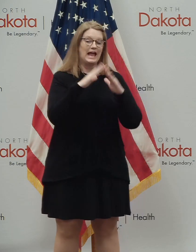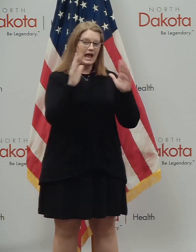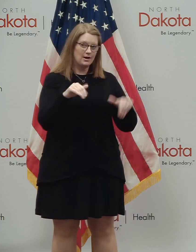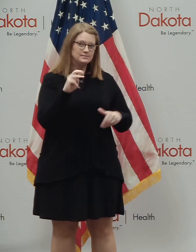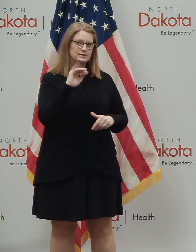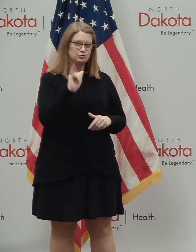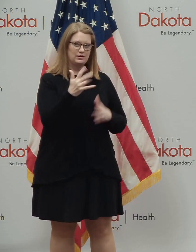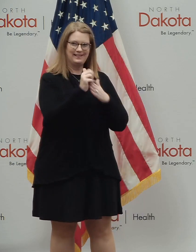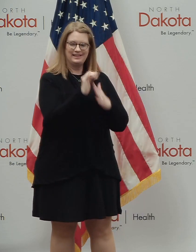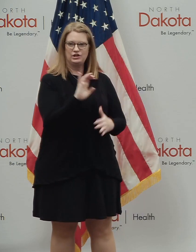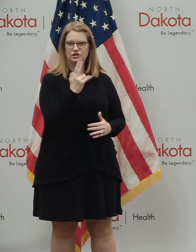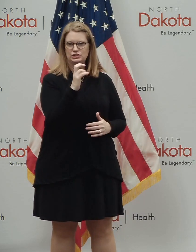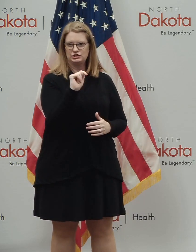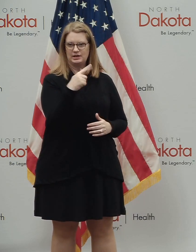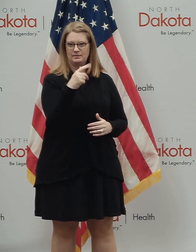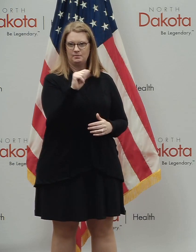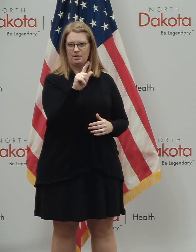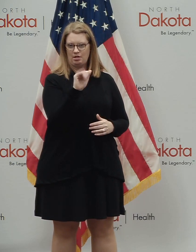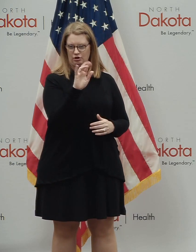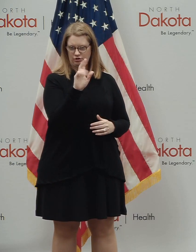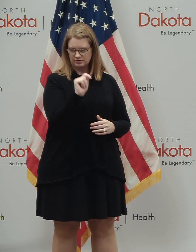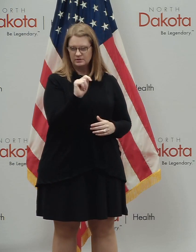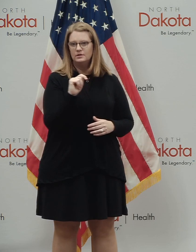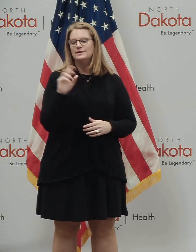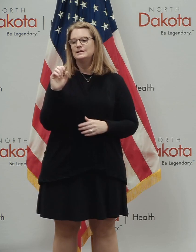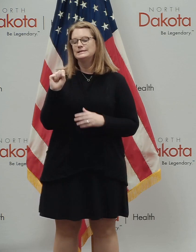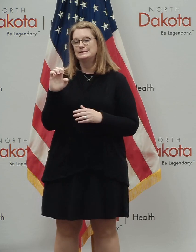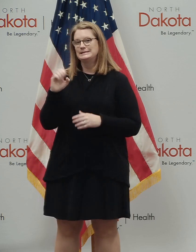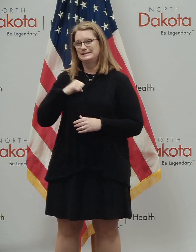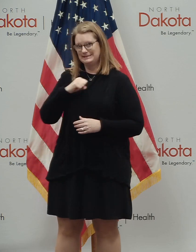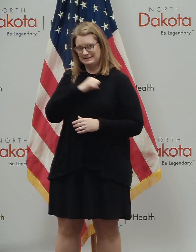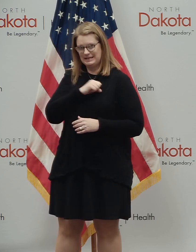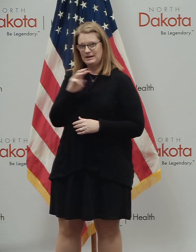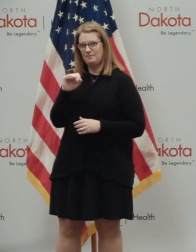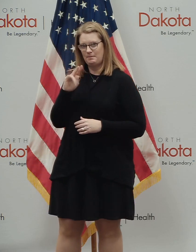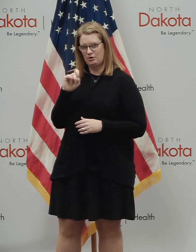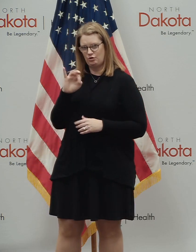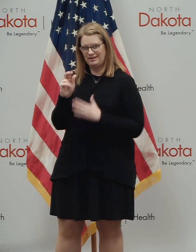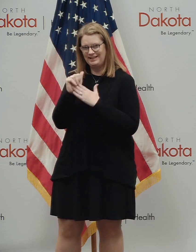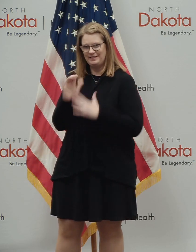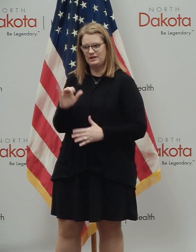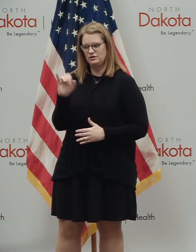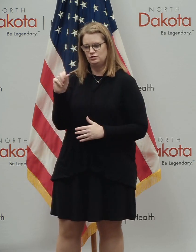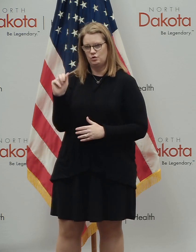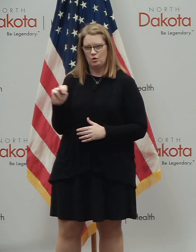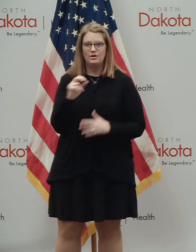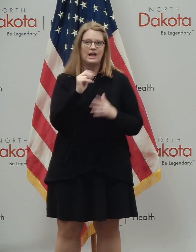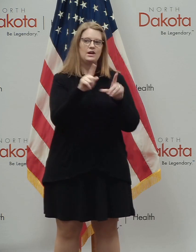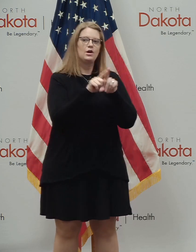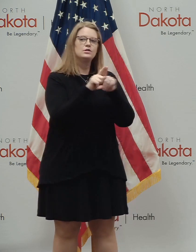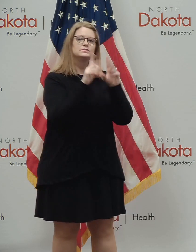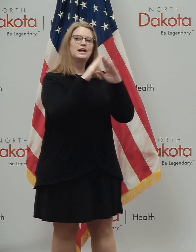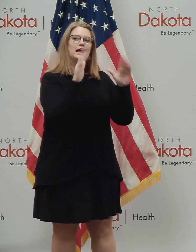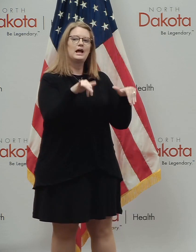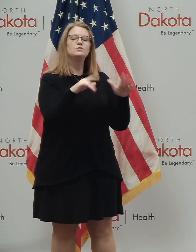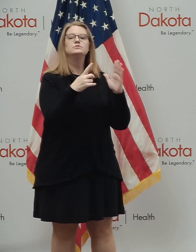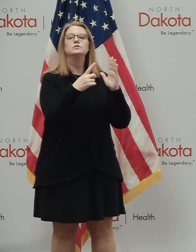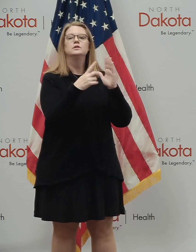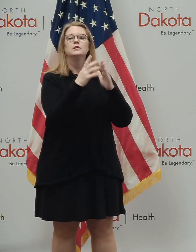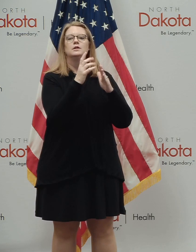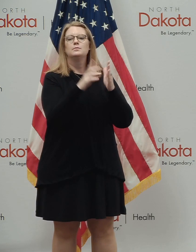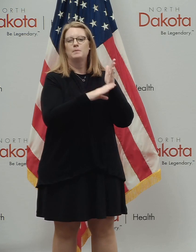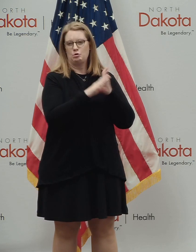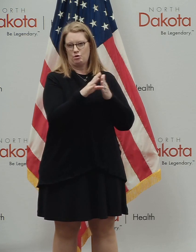House Majority Leader Chet Pollert, Senate Minority Leader Joan Heckaman, and House Minority Leader Representative